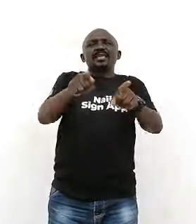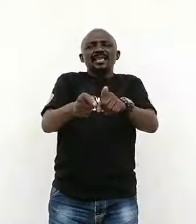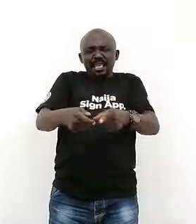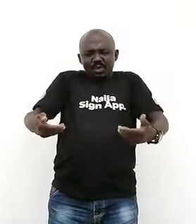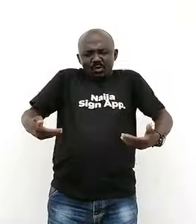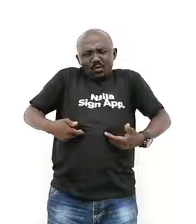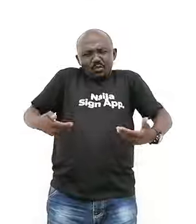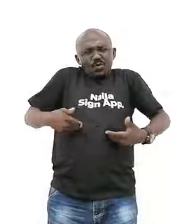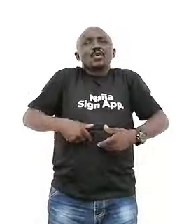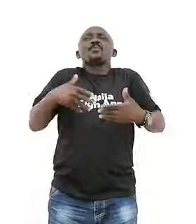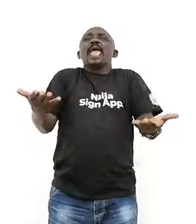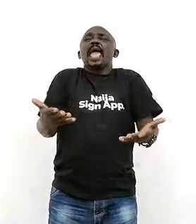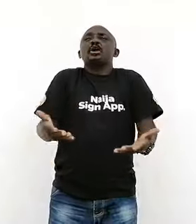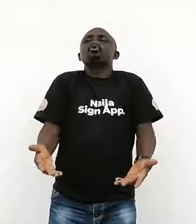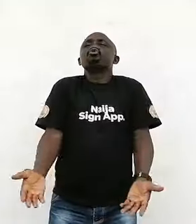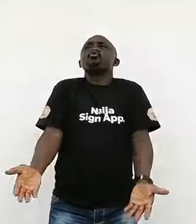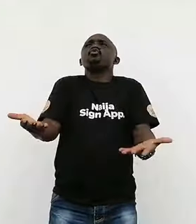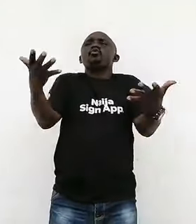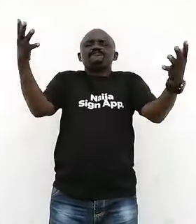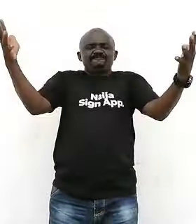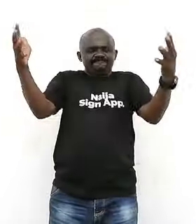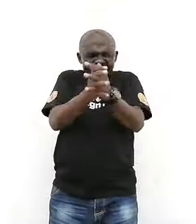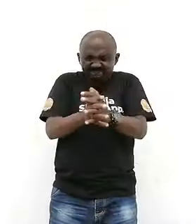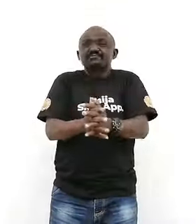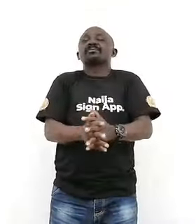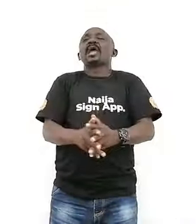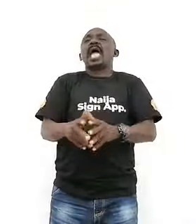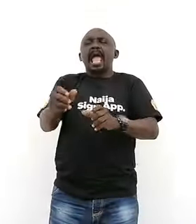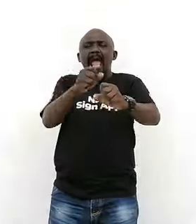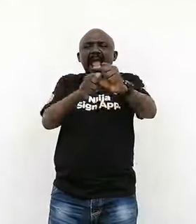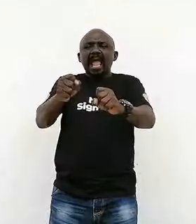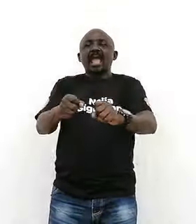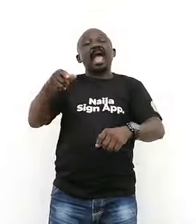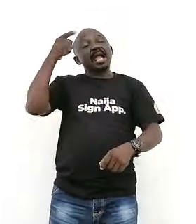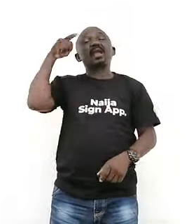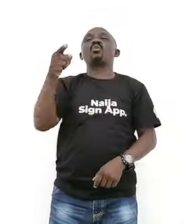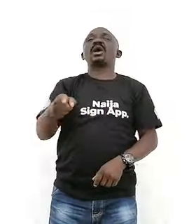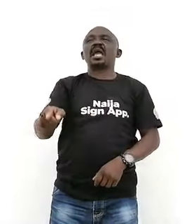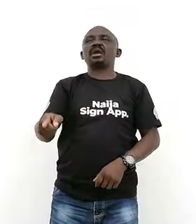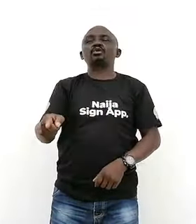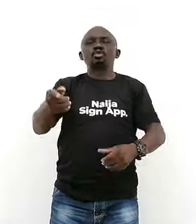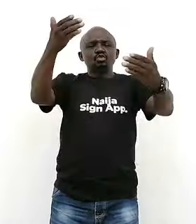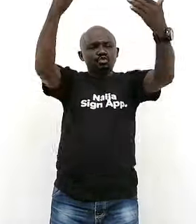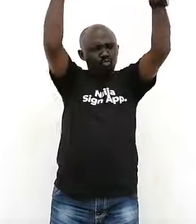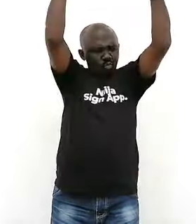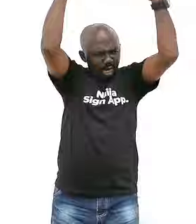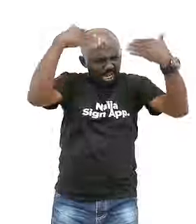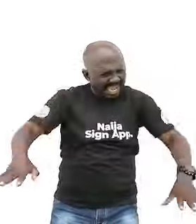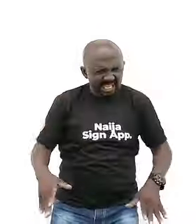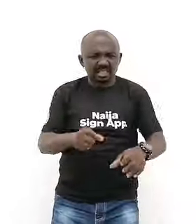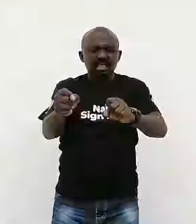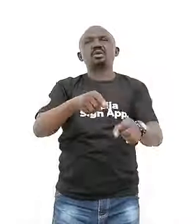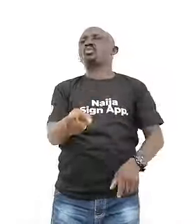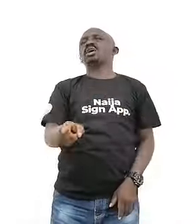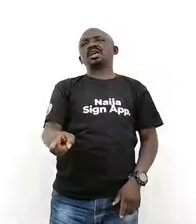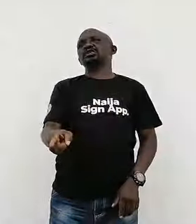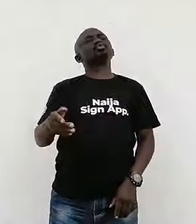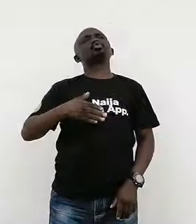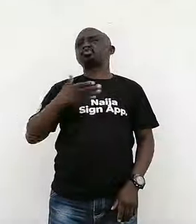strange. We didn't know where any of these linguistic communities existed. But it was beautiful for me to witnessed some discussions where people